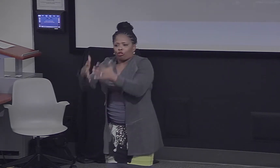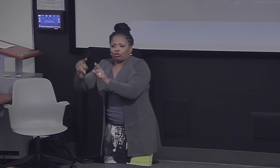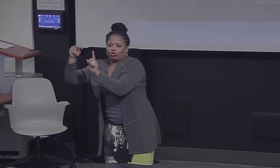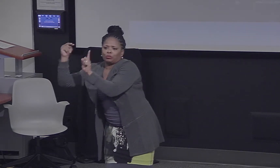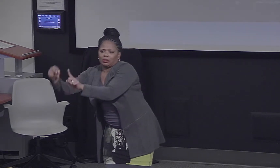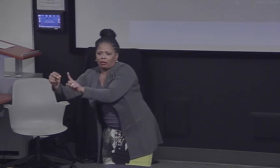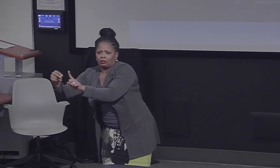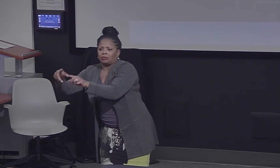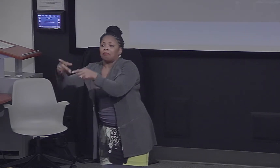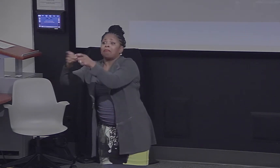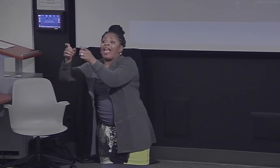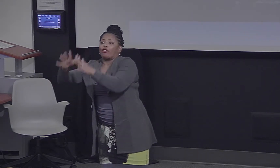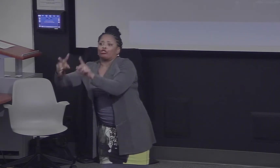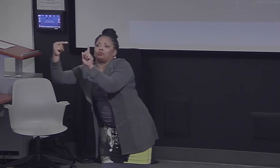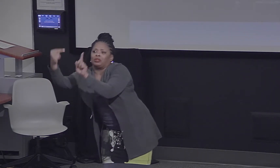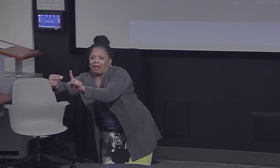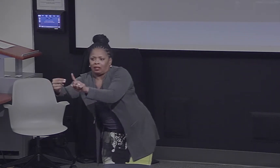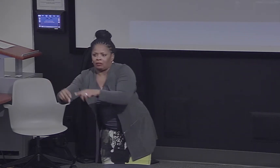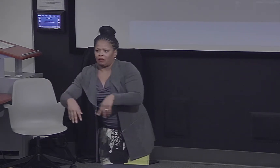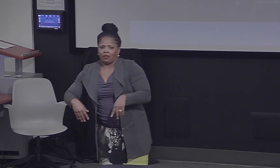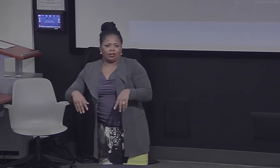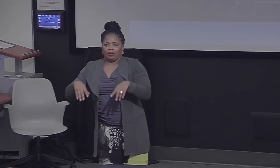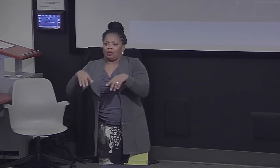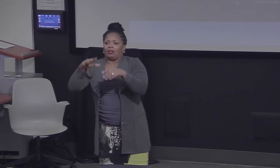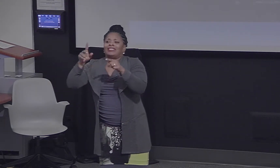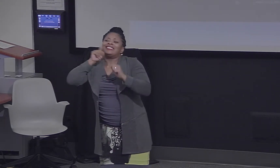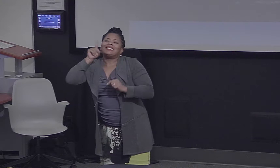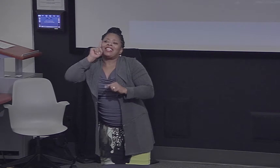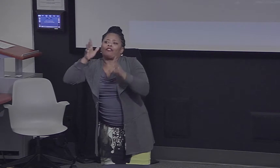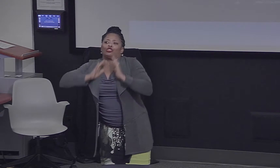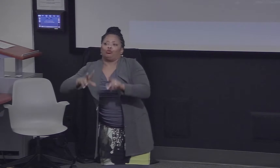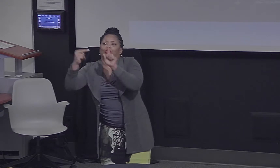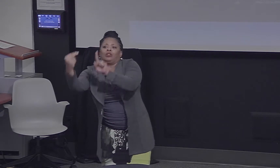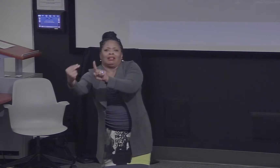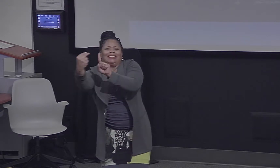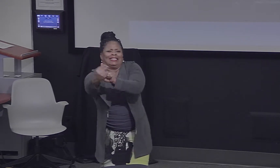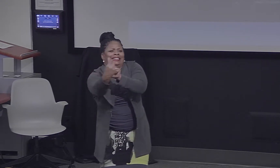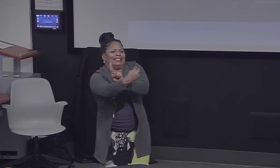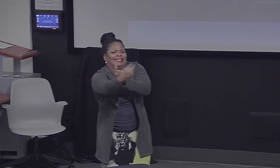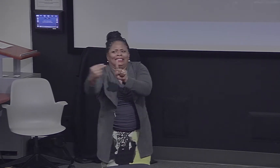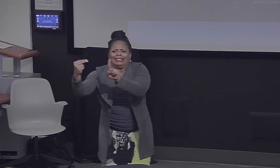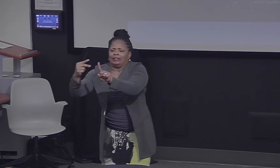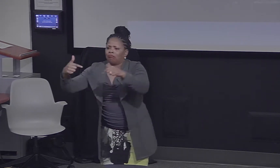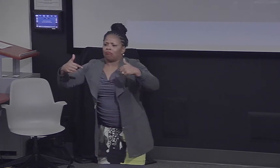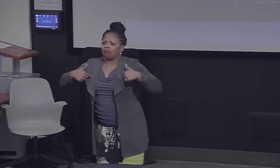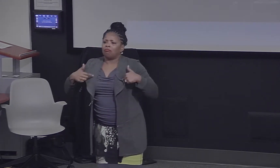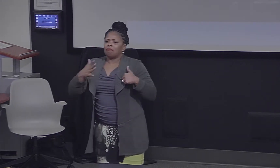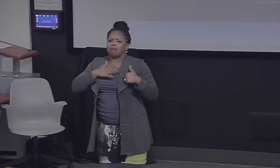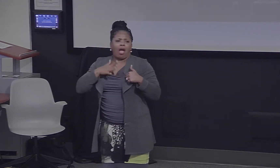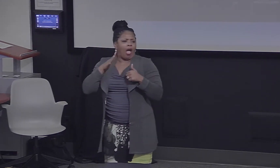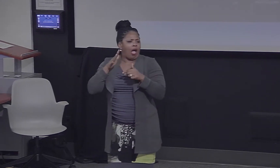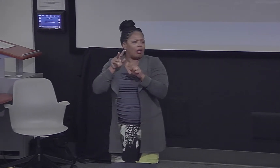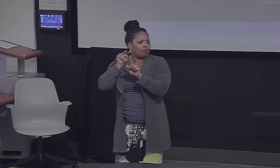out, not just from my perspective, but from schedulers' perspectives, from deaf consumers, from